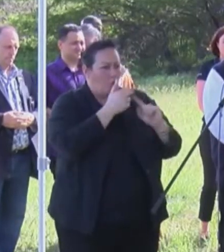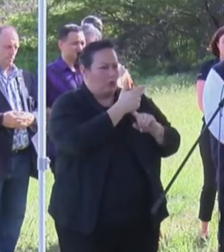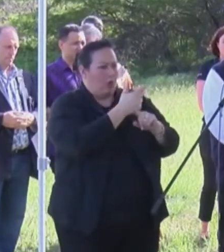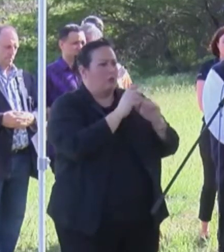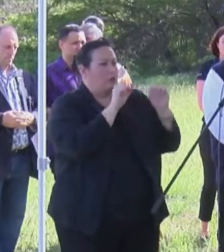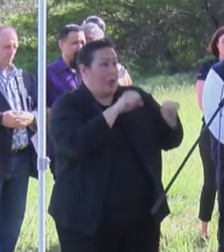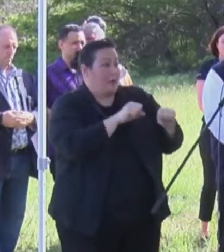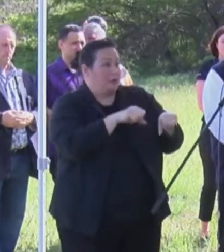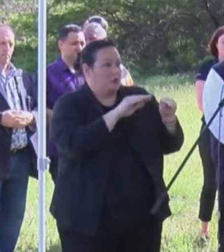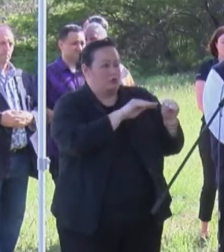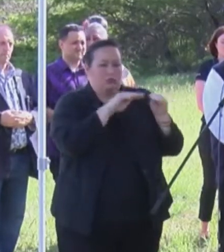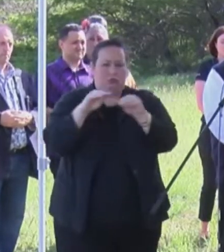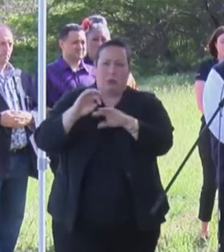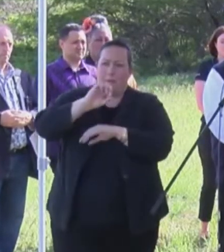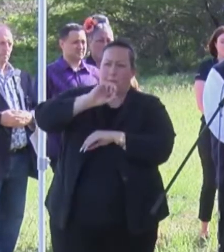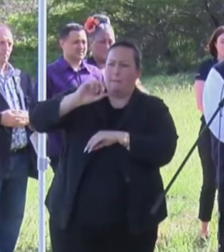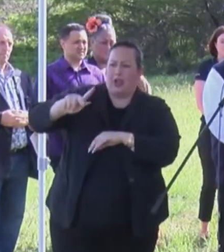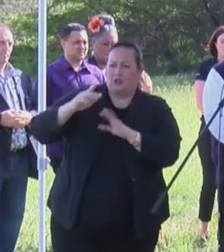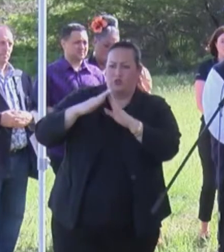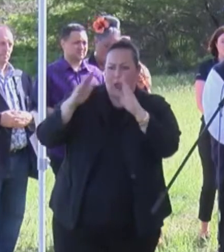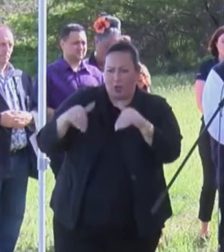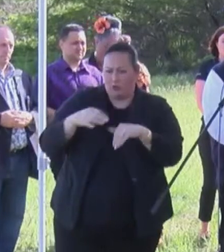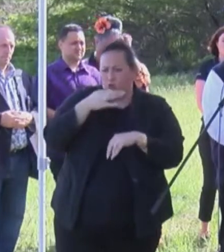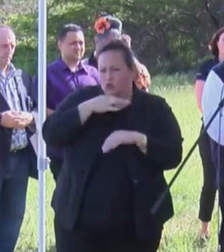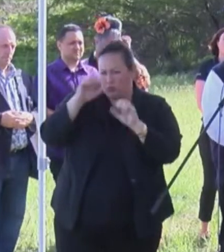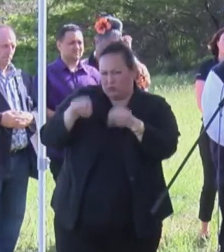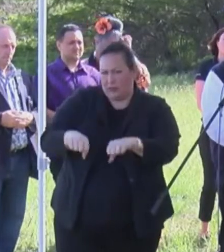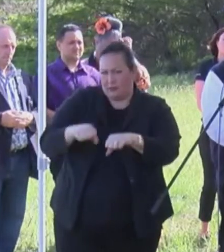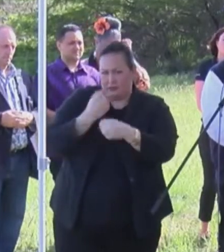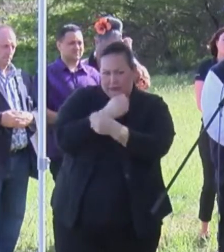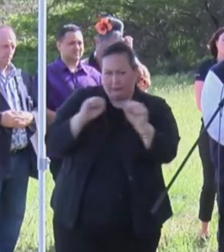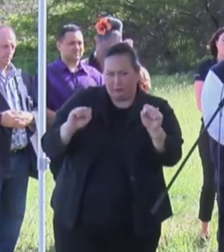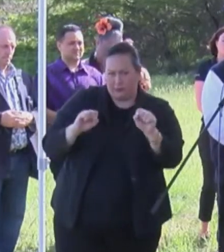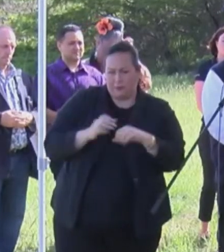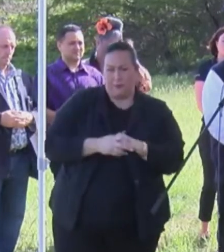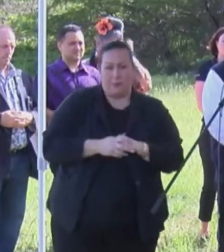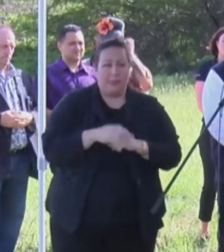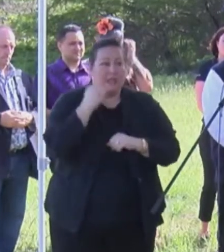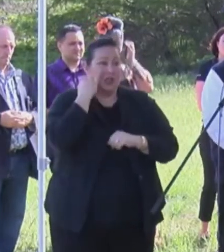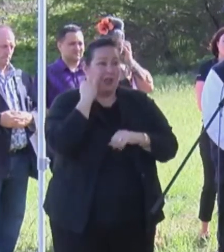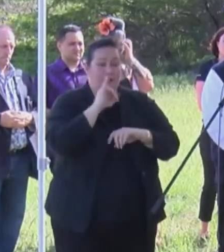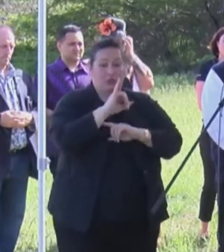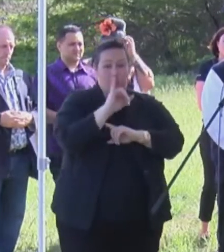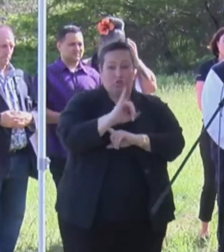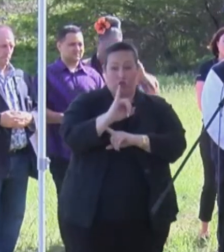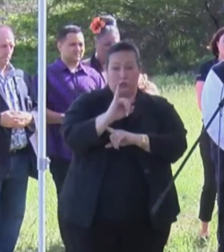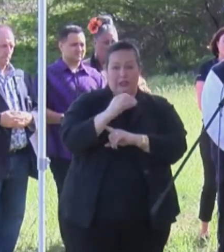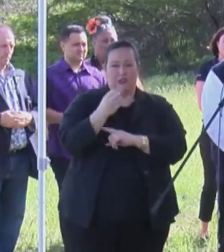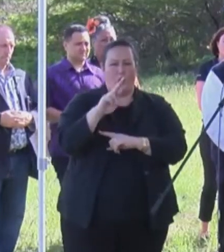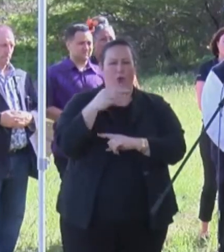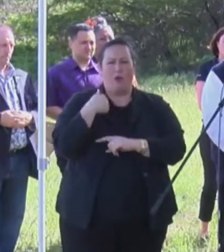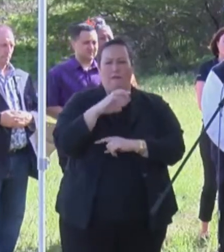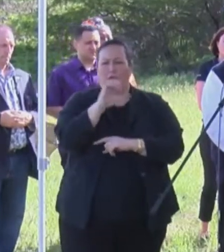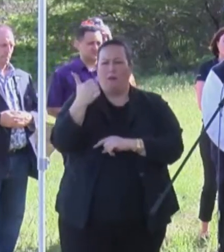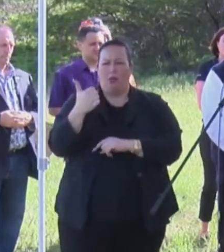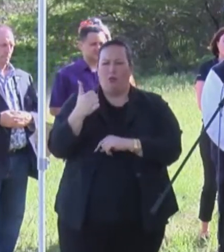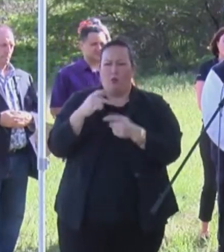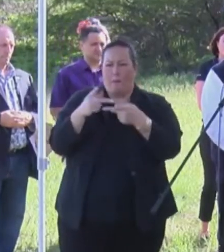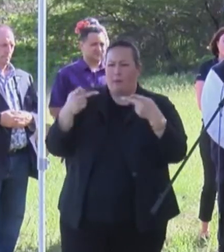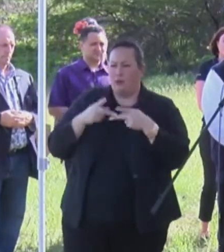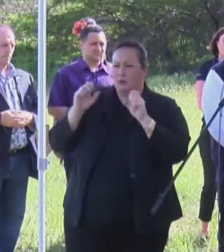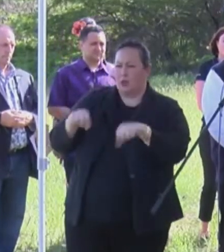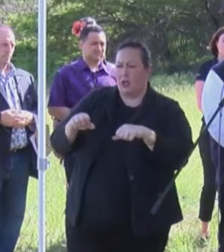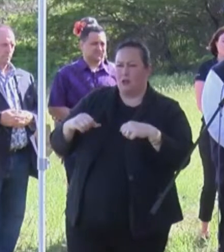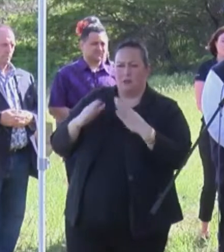as soon as it is safe to do so. We also ask those who have insurance or alternative housing solutions